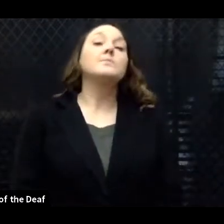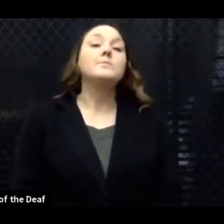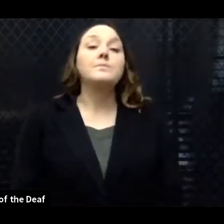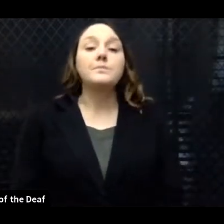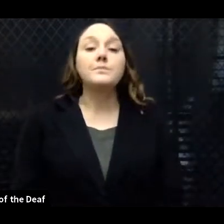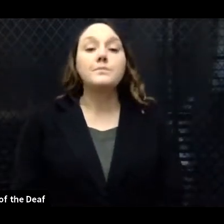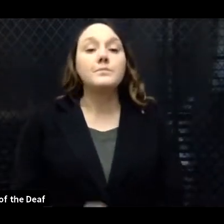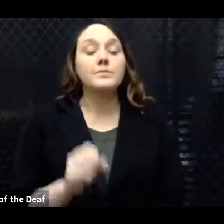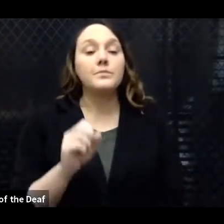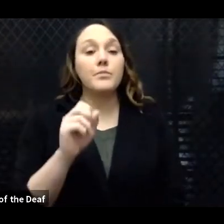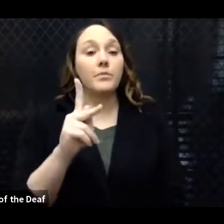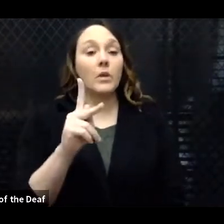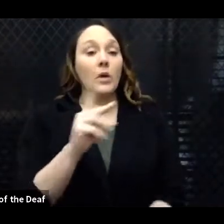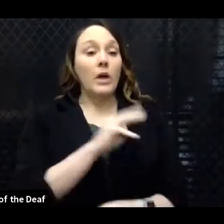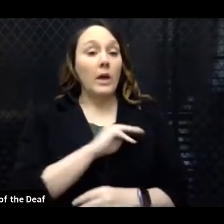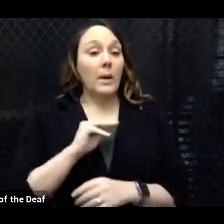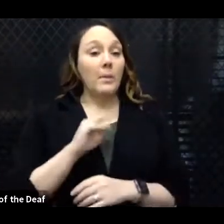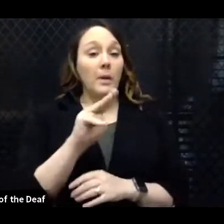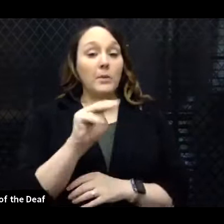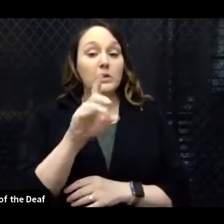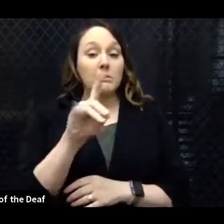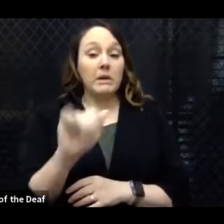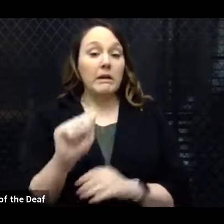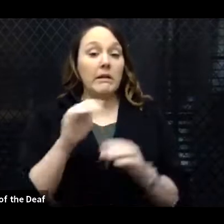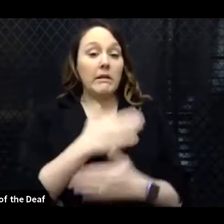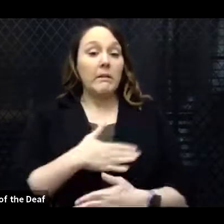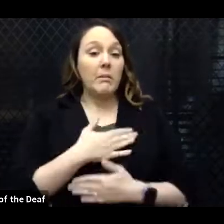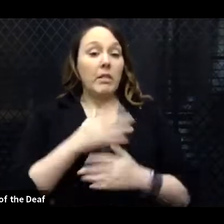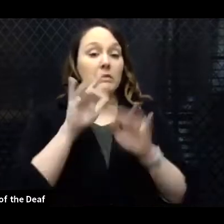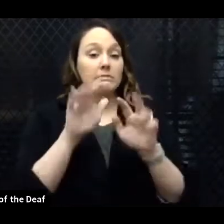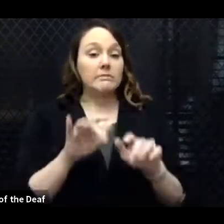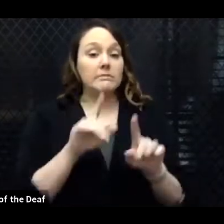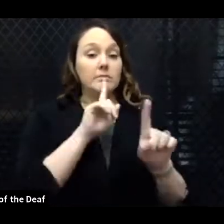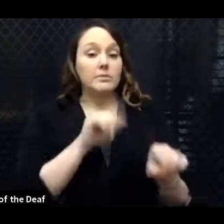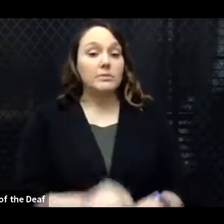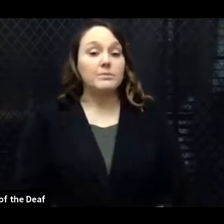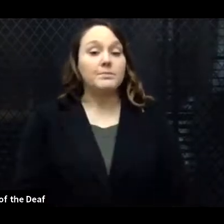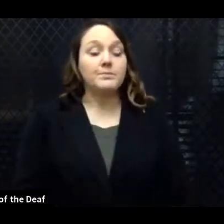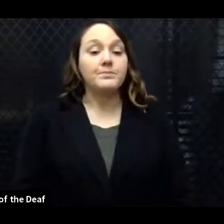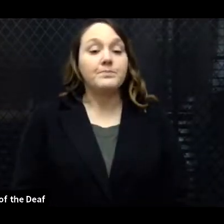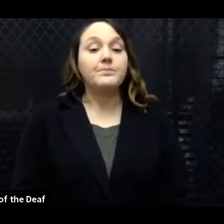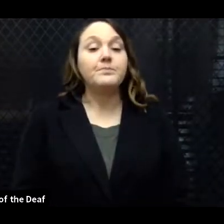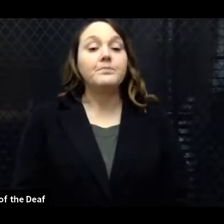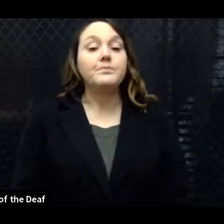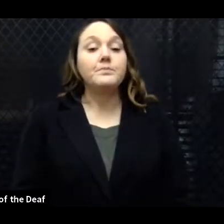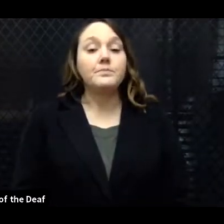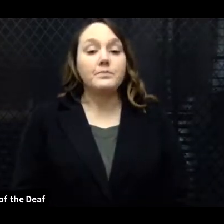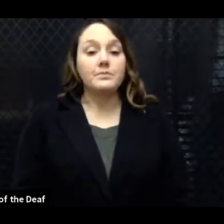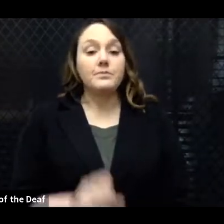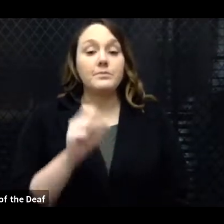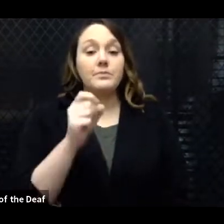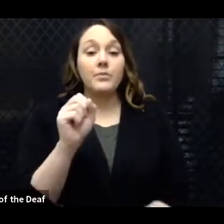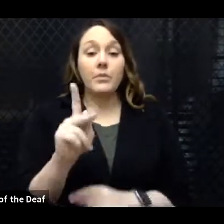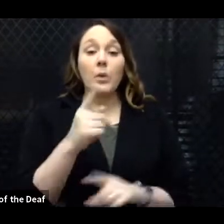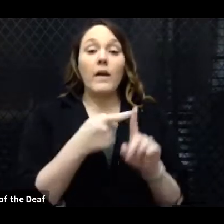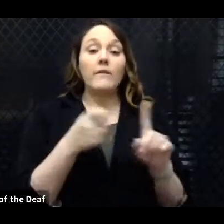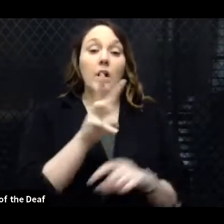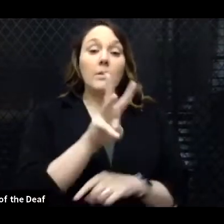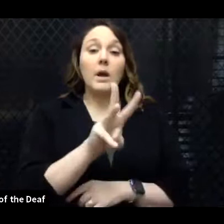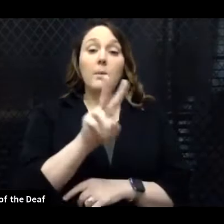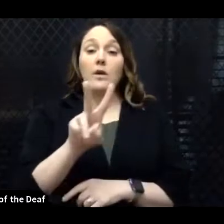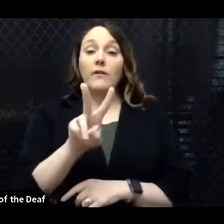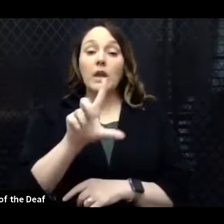All right, the members of the media will please go ahead and type your questions into the chat box. Okay, here we go from